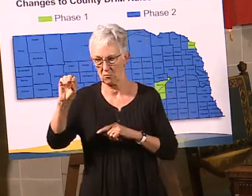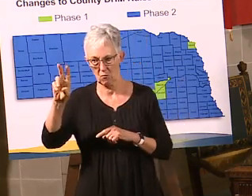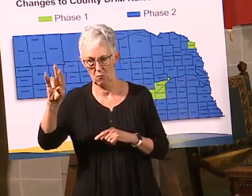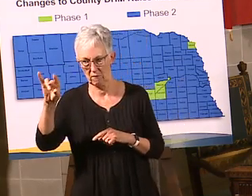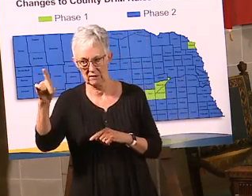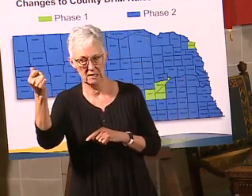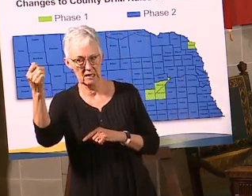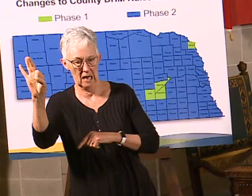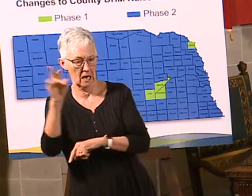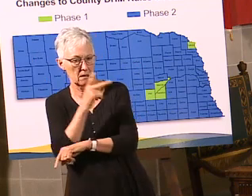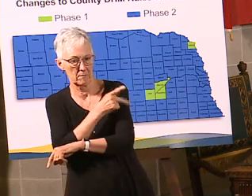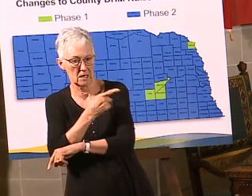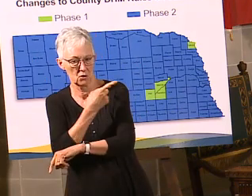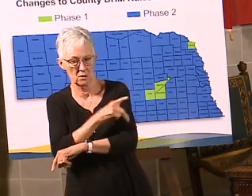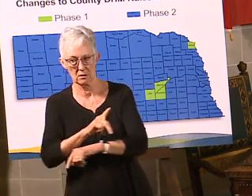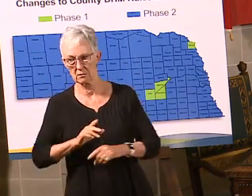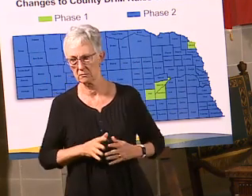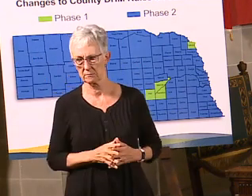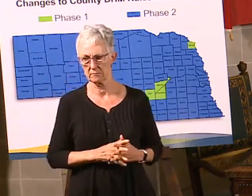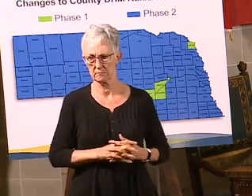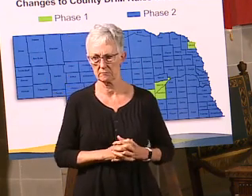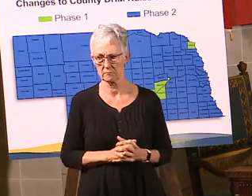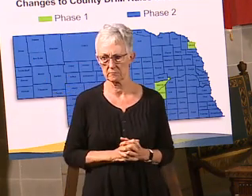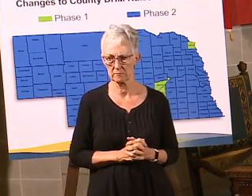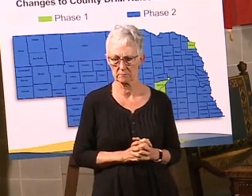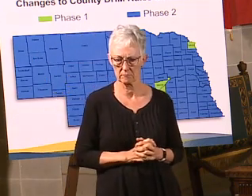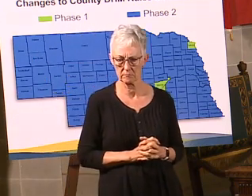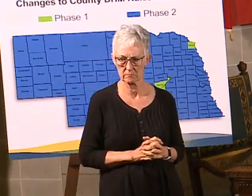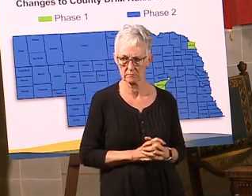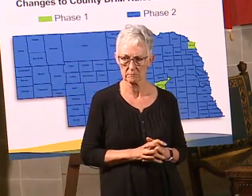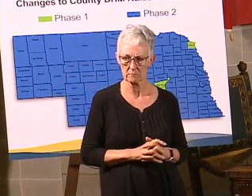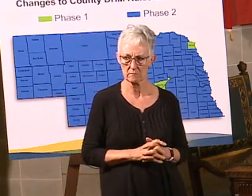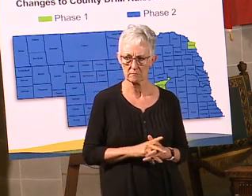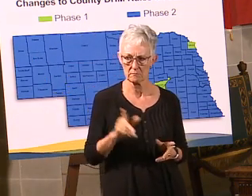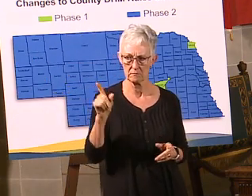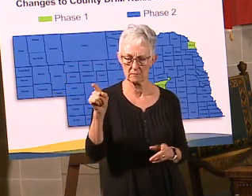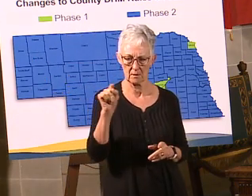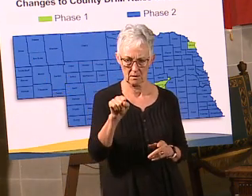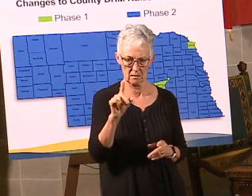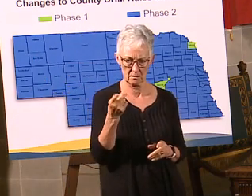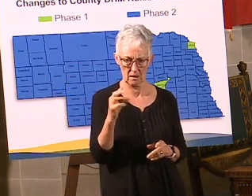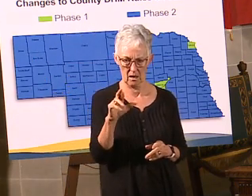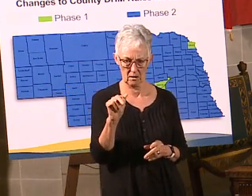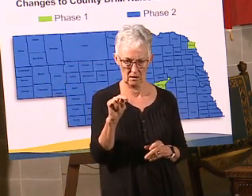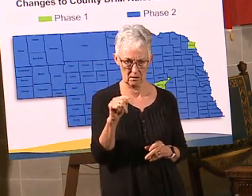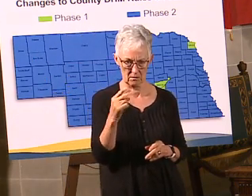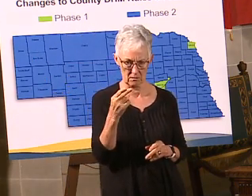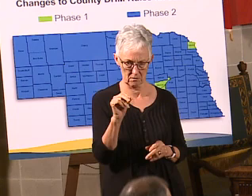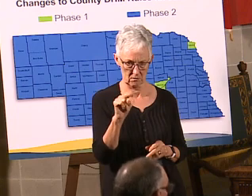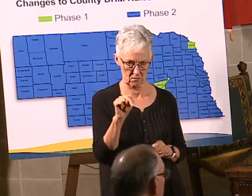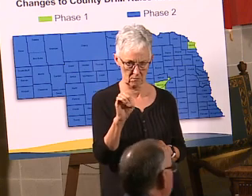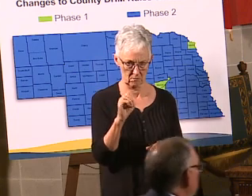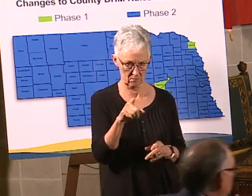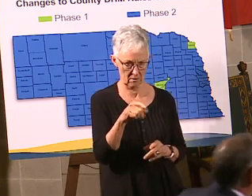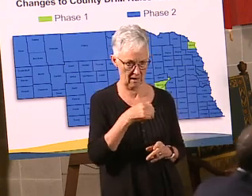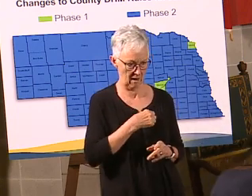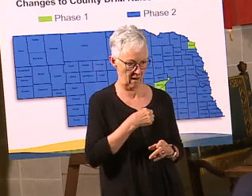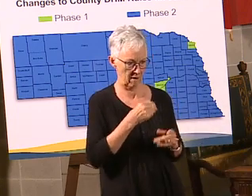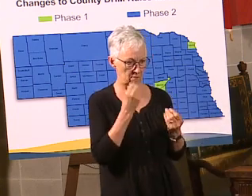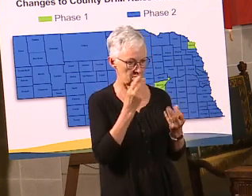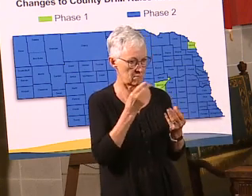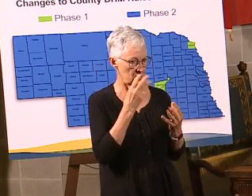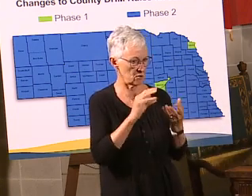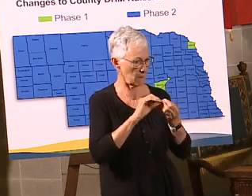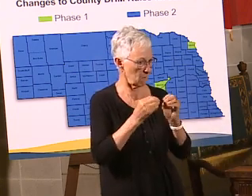Lee. You might have Dr. Antone to give the Lancaster County data update as well. Dr. Antone, will you come up and give the Lancaster County data?